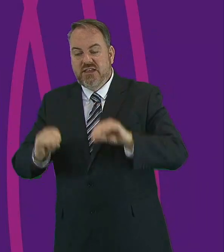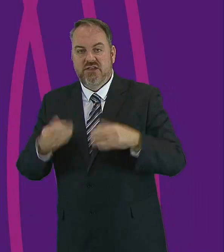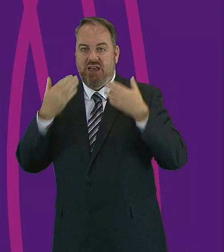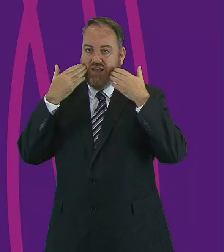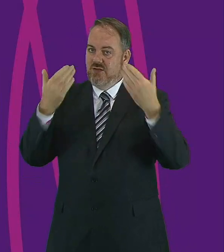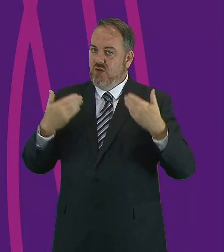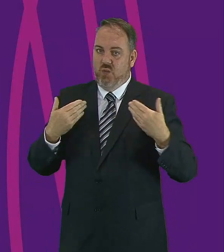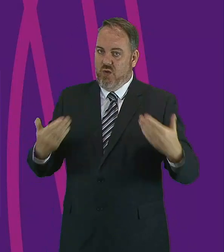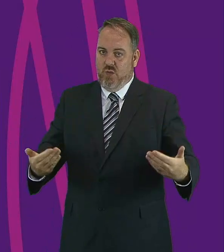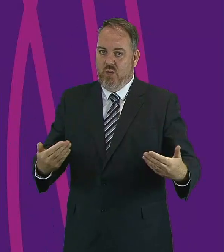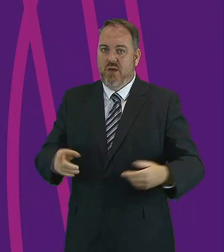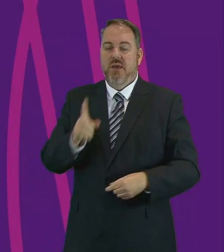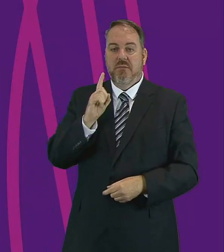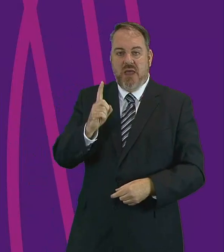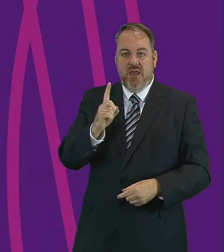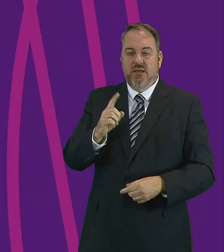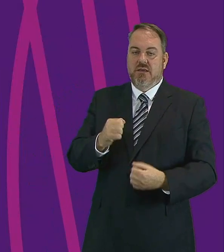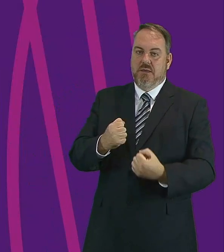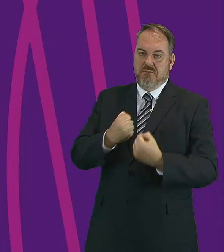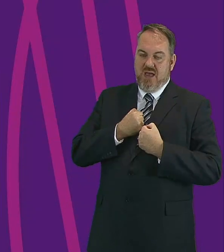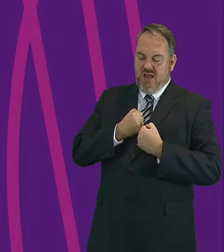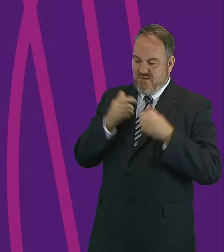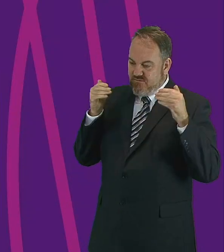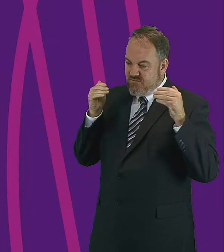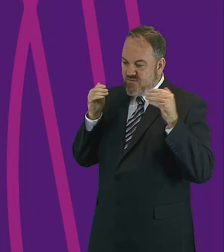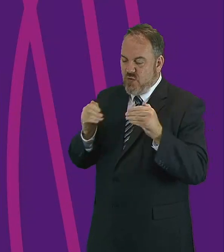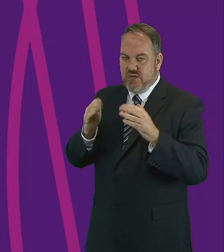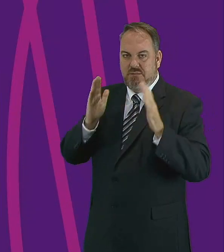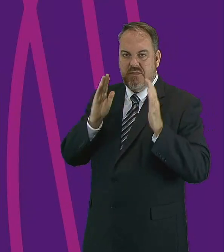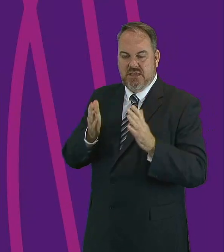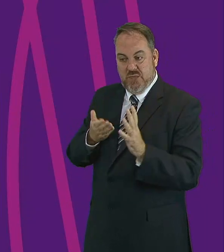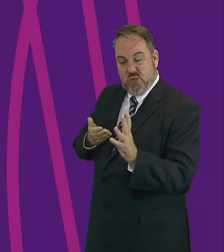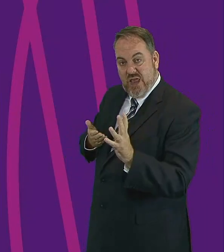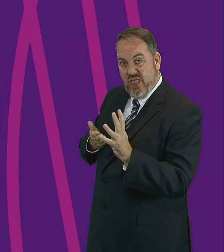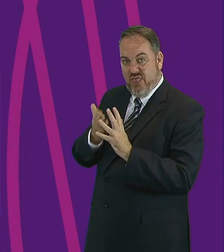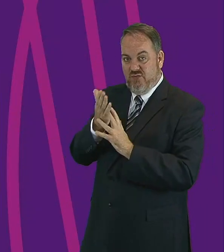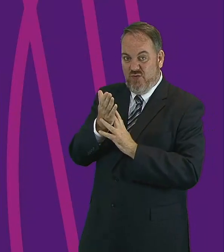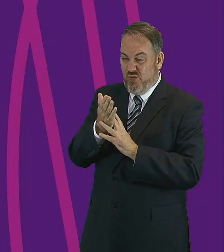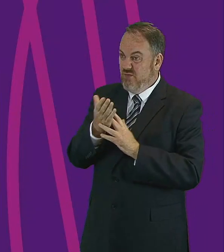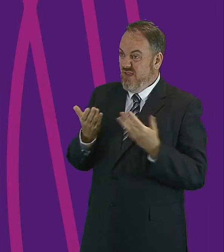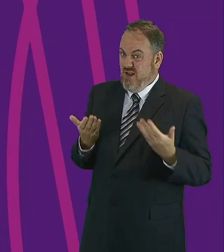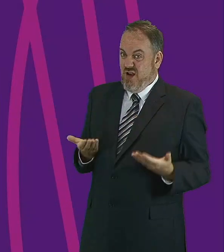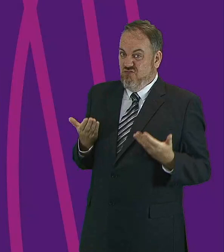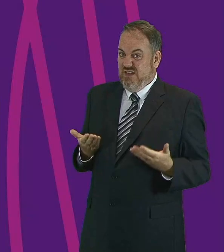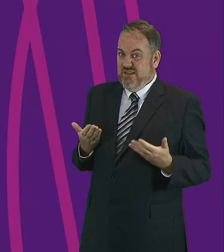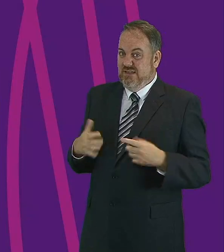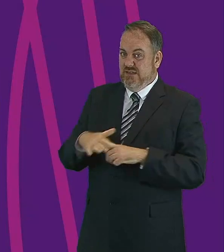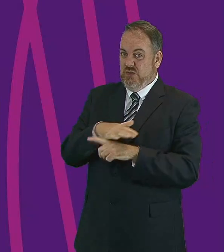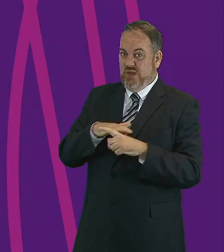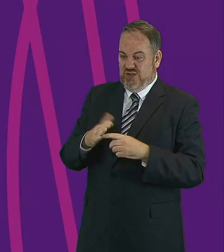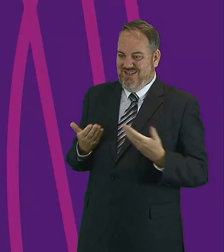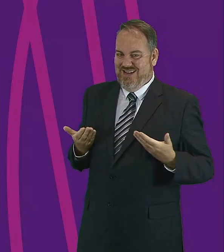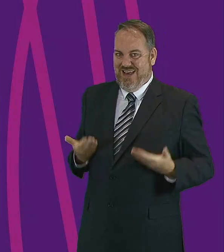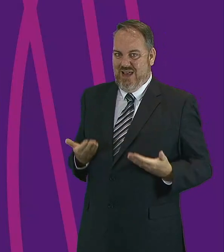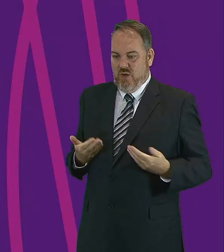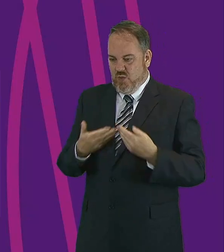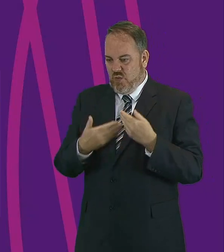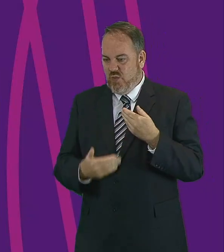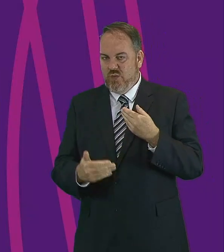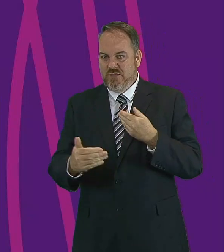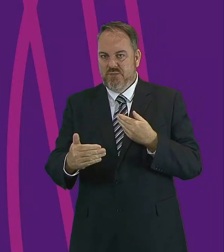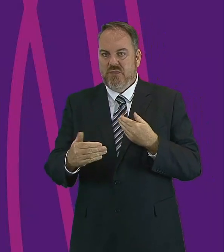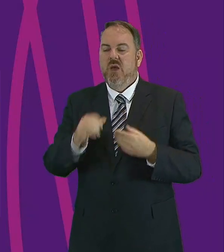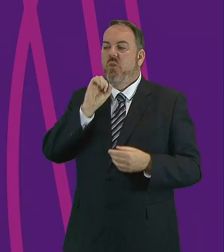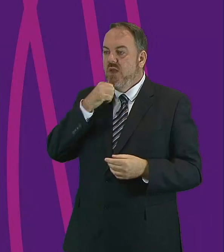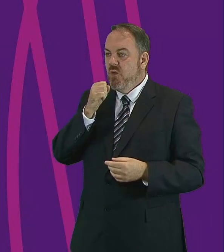make sure that our undivided focus is on that, and that's what I intend to do. We learn lessons as we